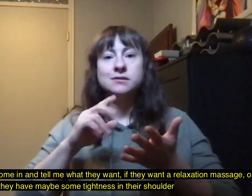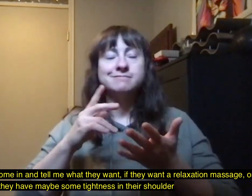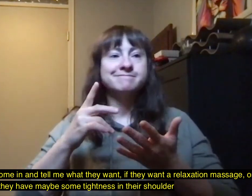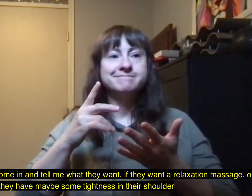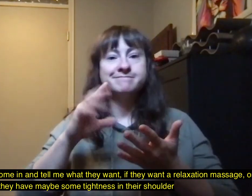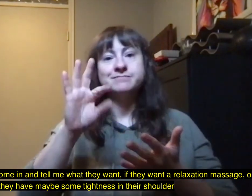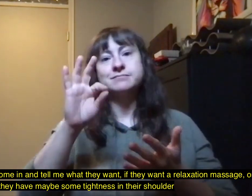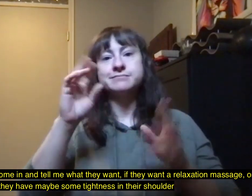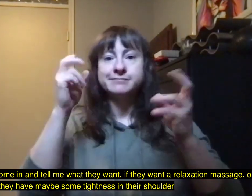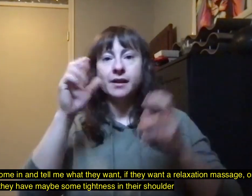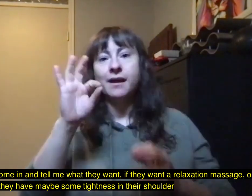shoulder.